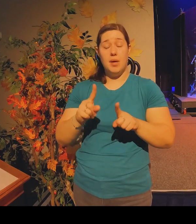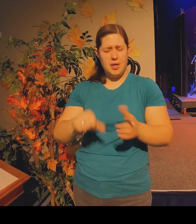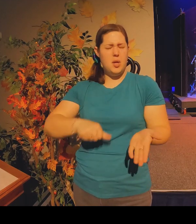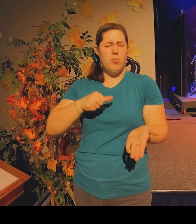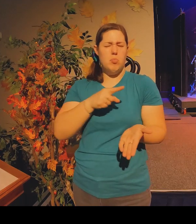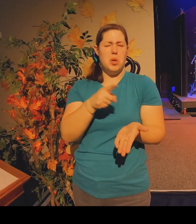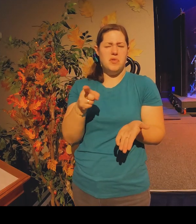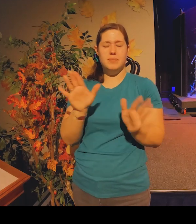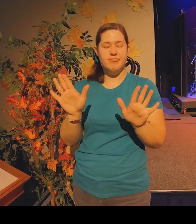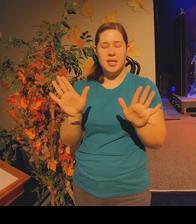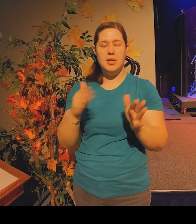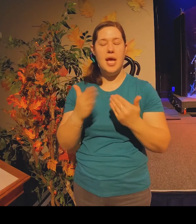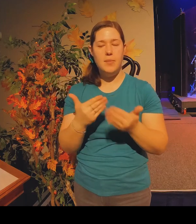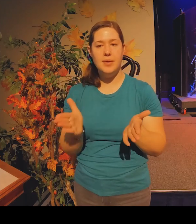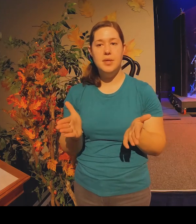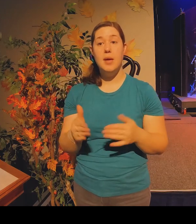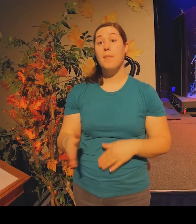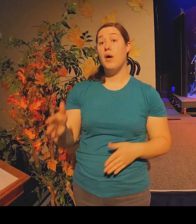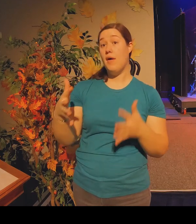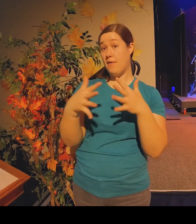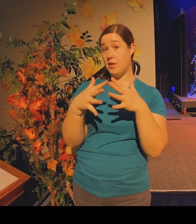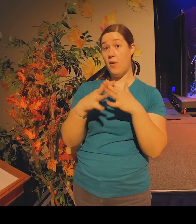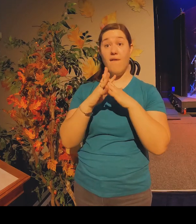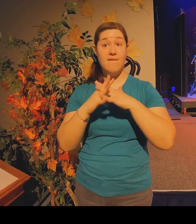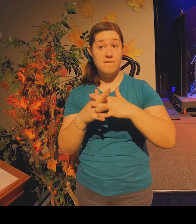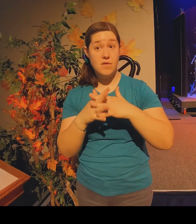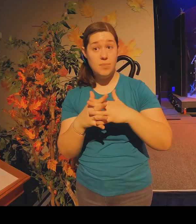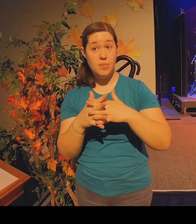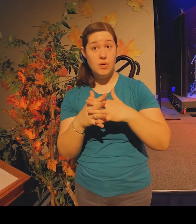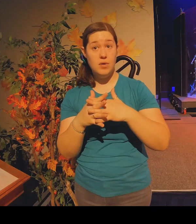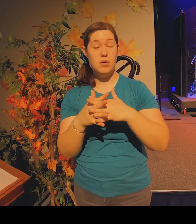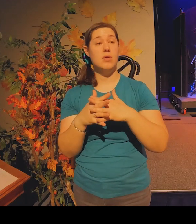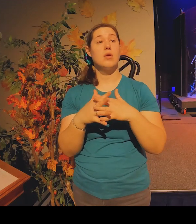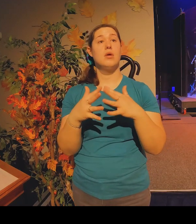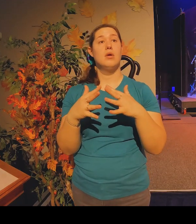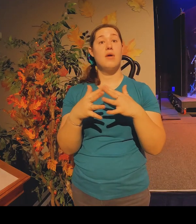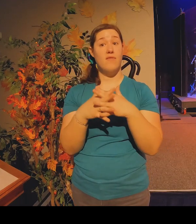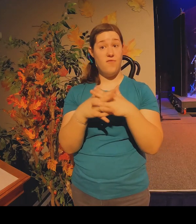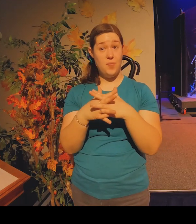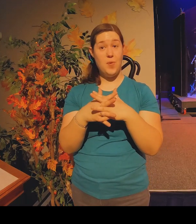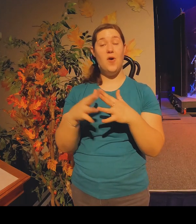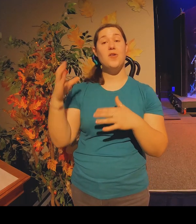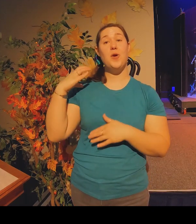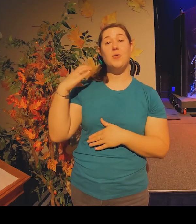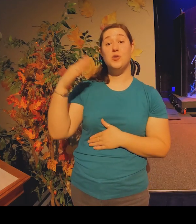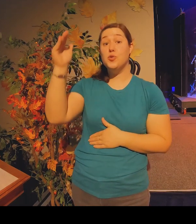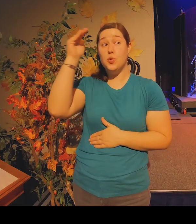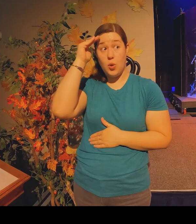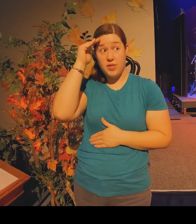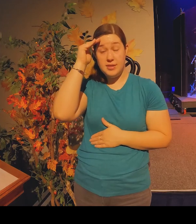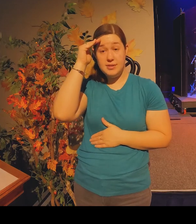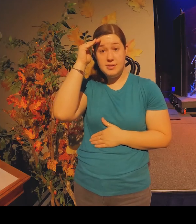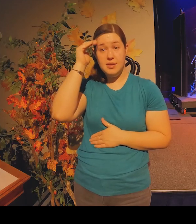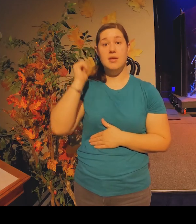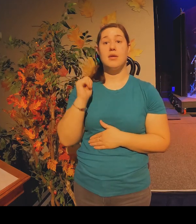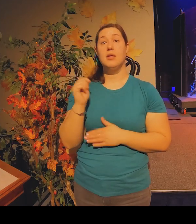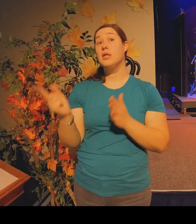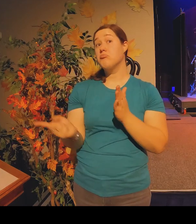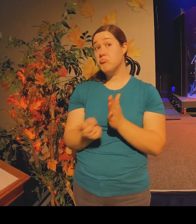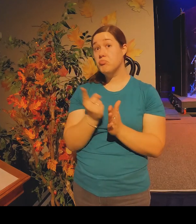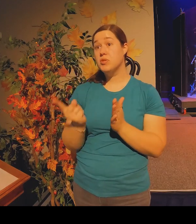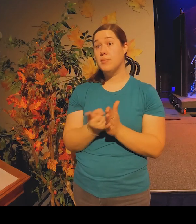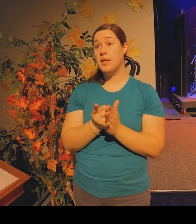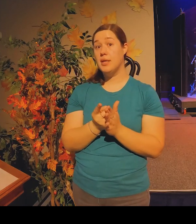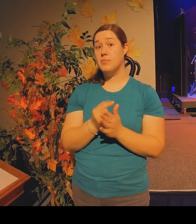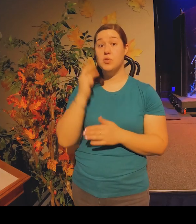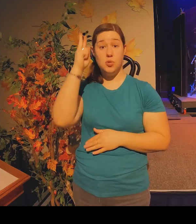sometimes football coaches know this. They do. And that's why they redshirt freshmen. Because along comes this student, this athlete, who